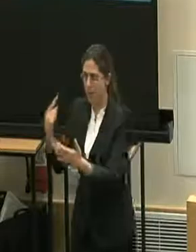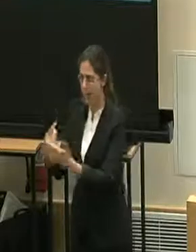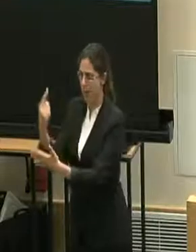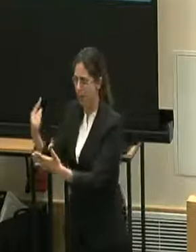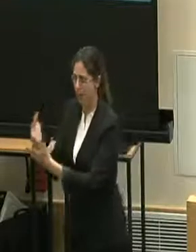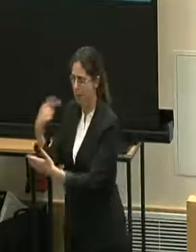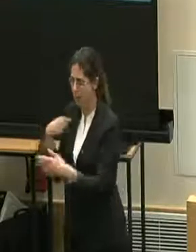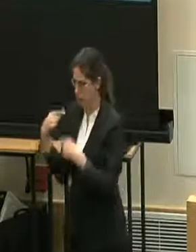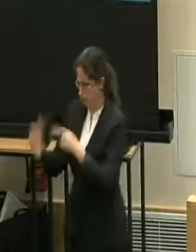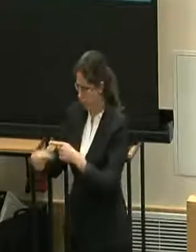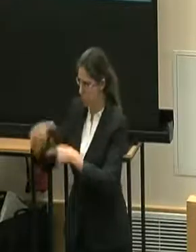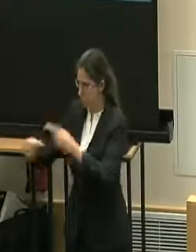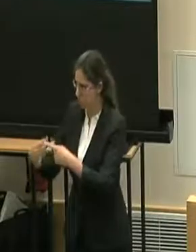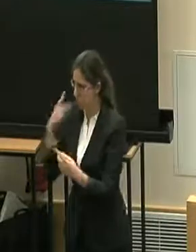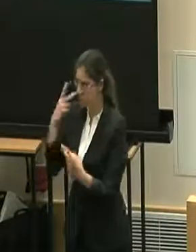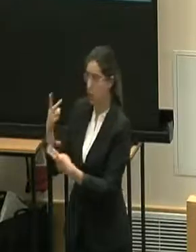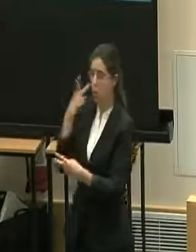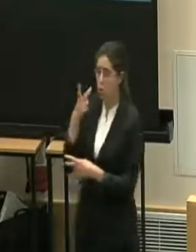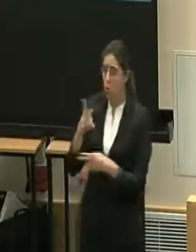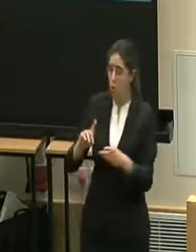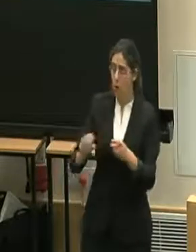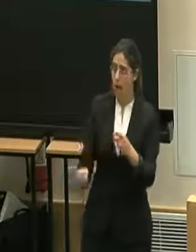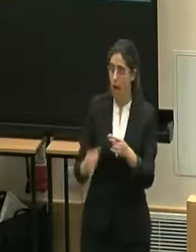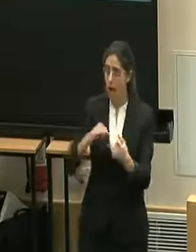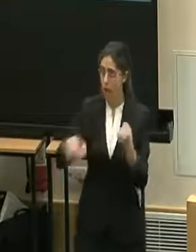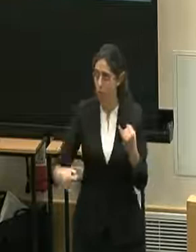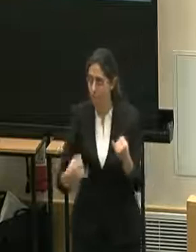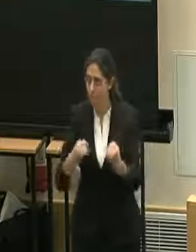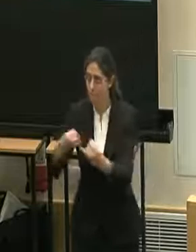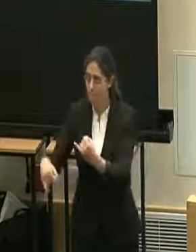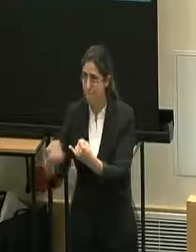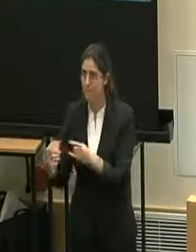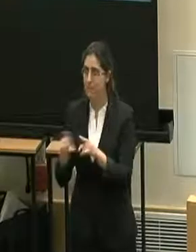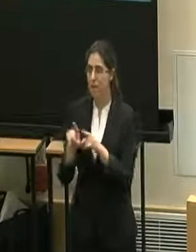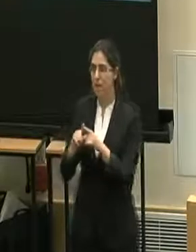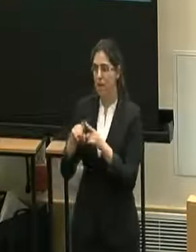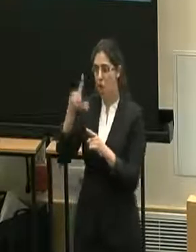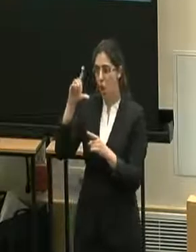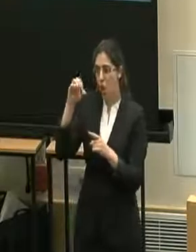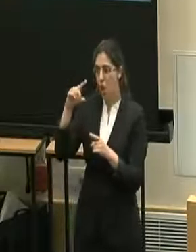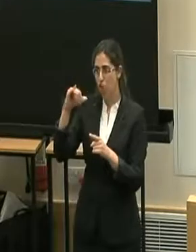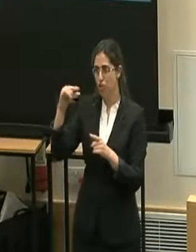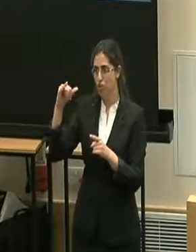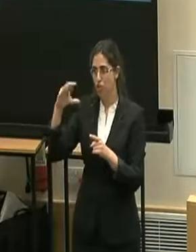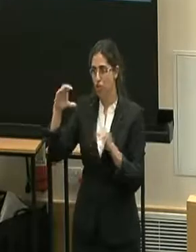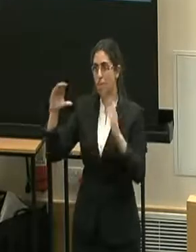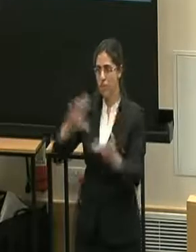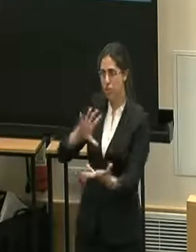If you're looking at outcomes, outcomes are longitudinal. They change over